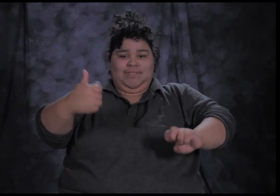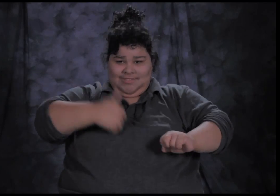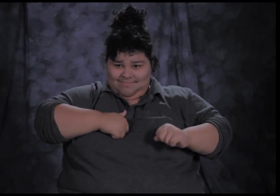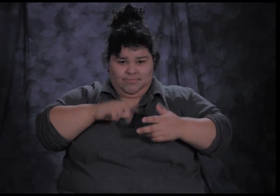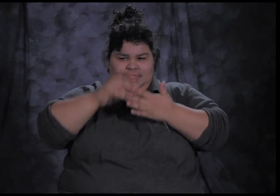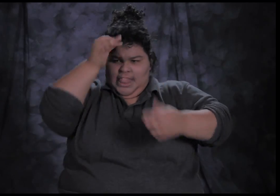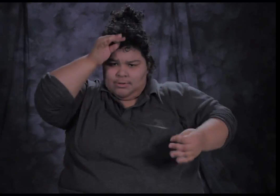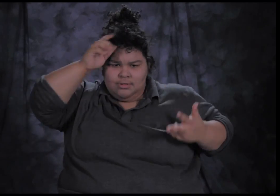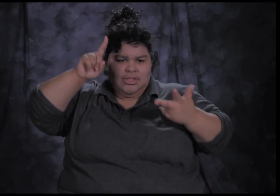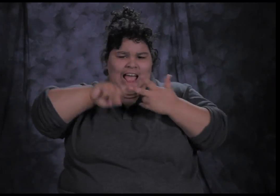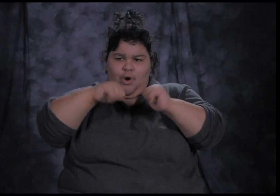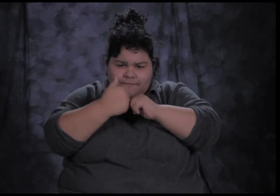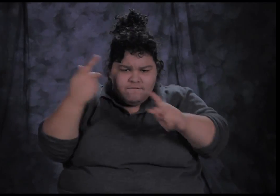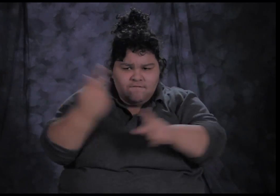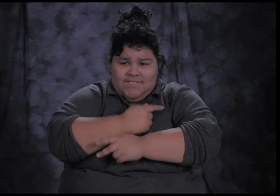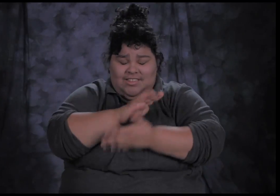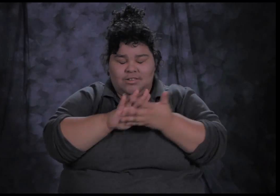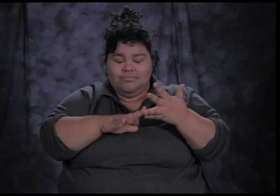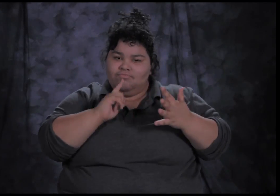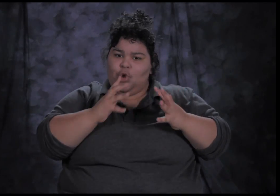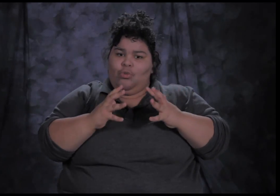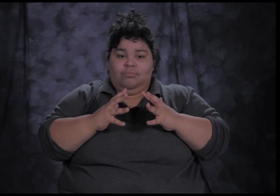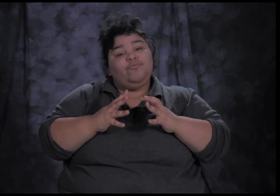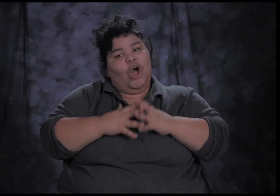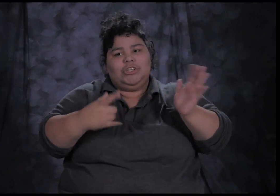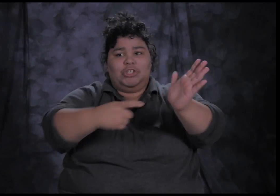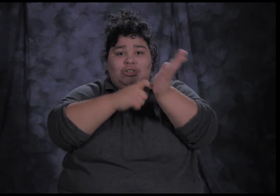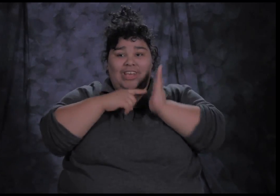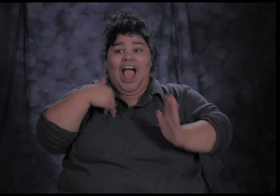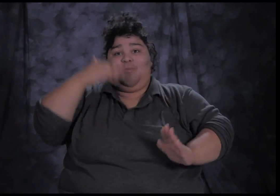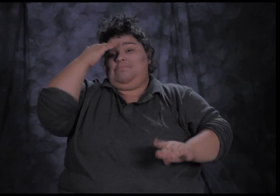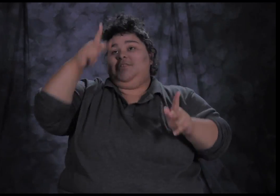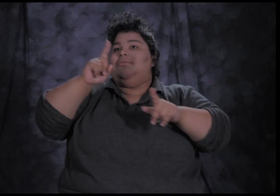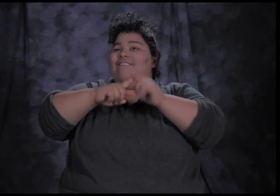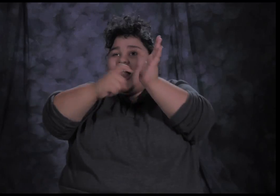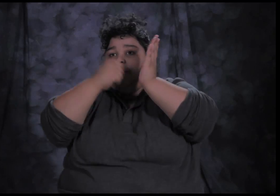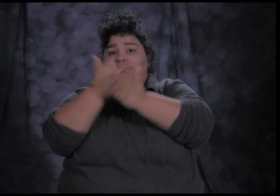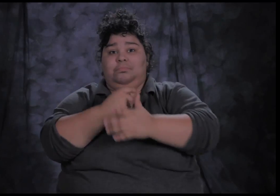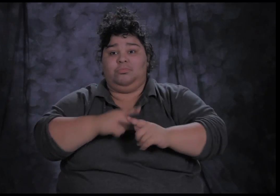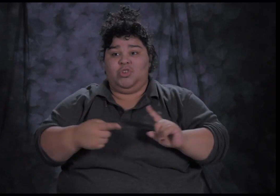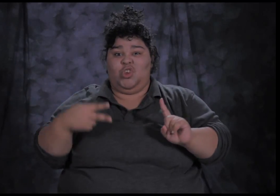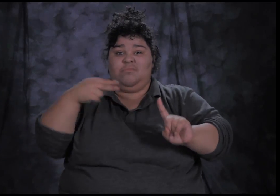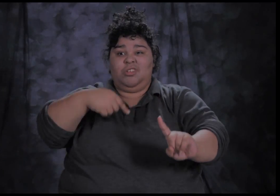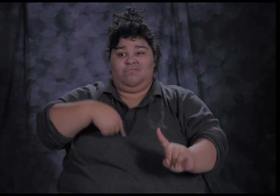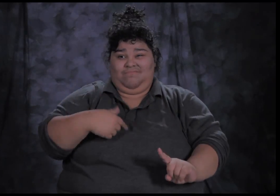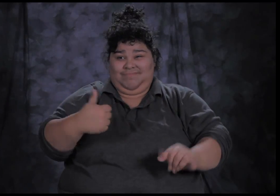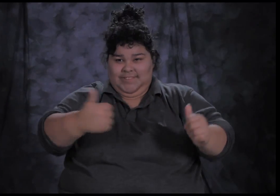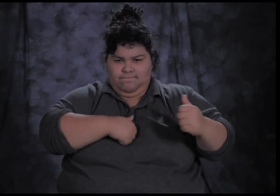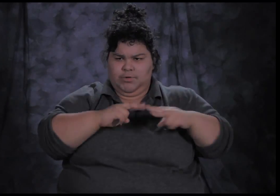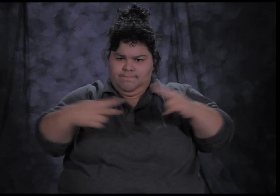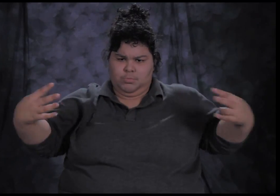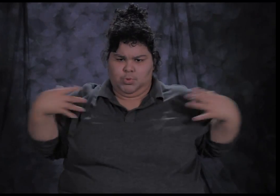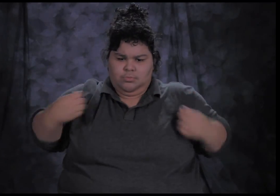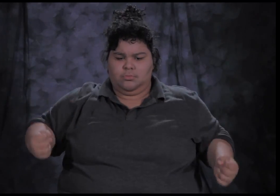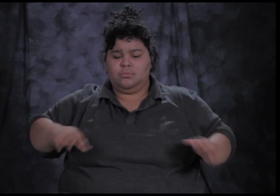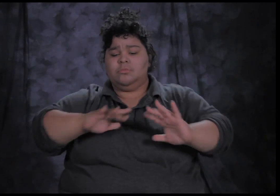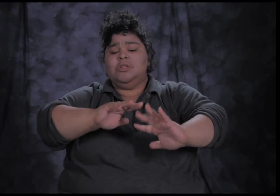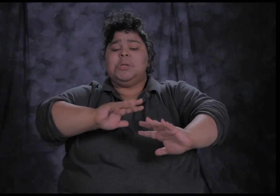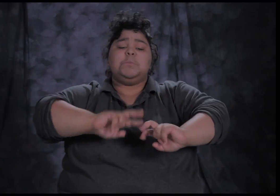Then finally, after quite a while, I said, you know what? I got this. I just realized that I could make changes in my